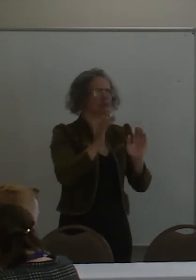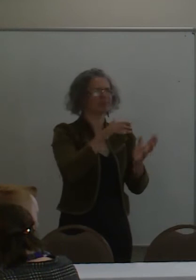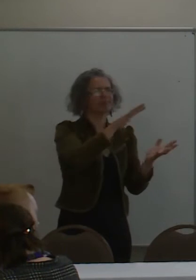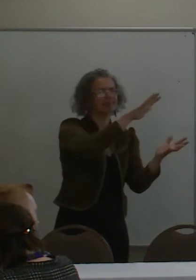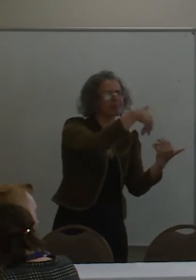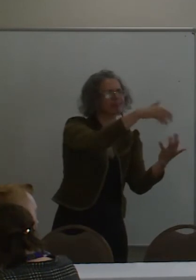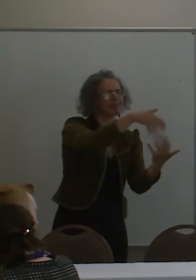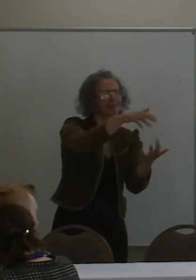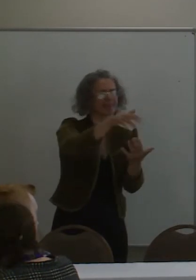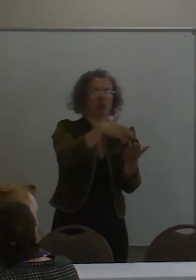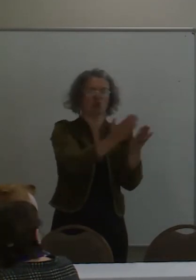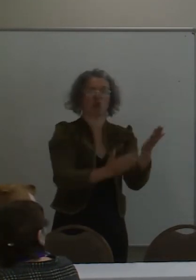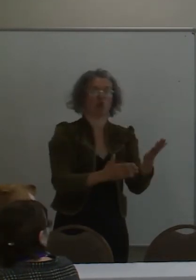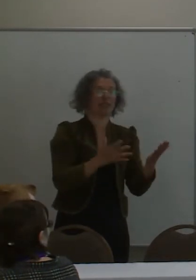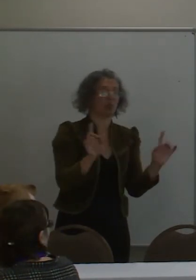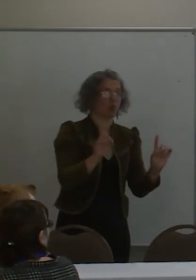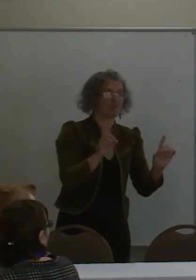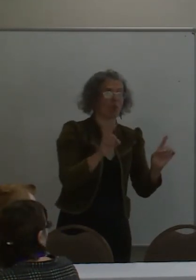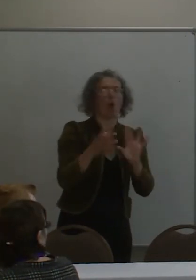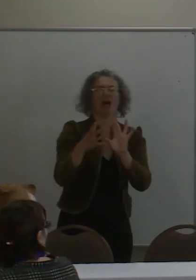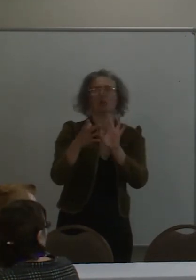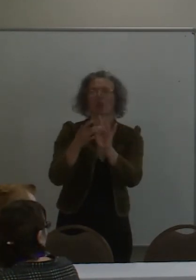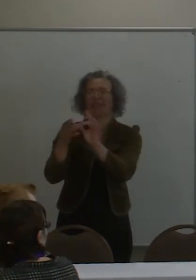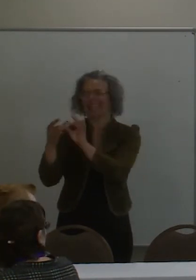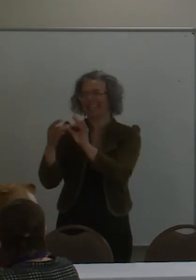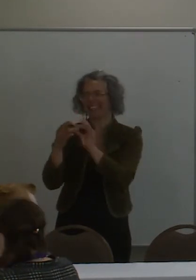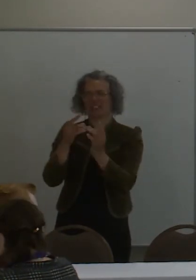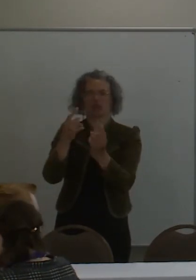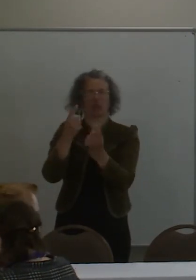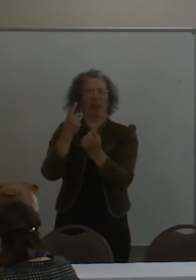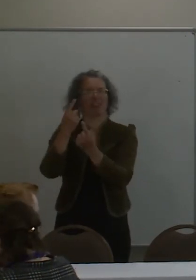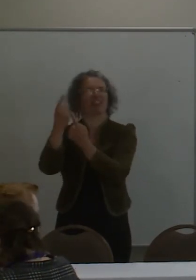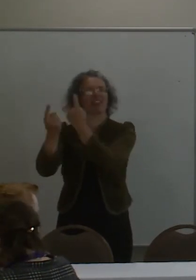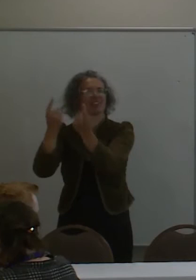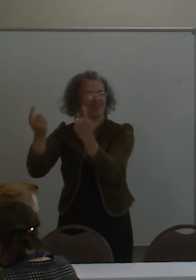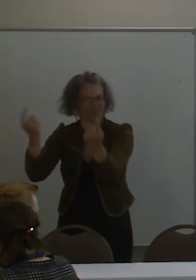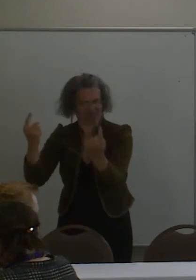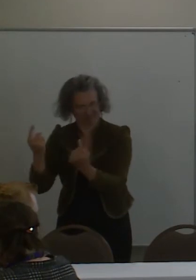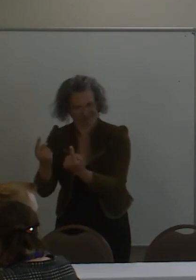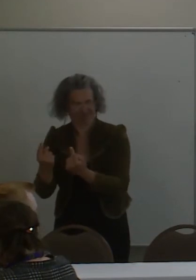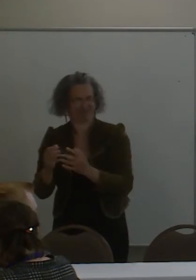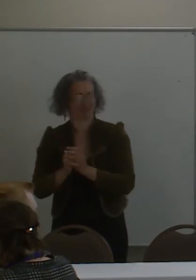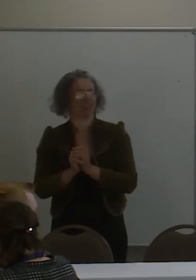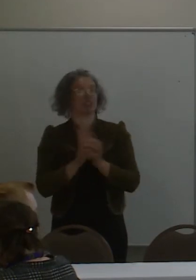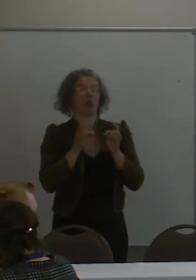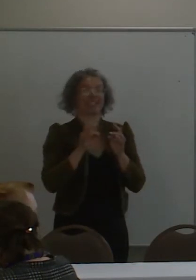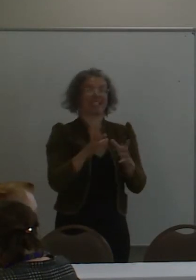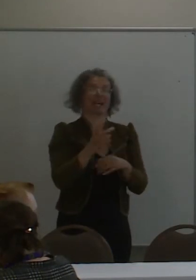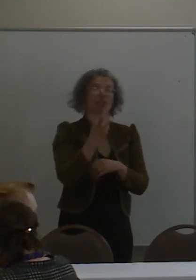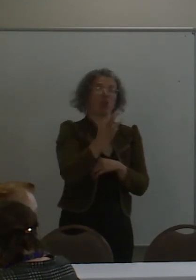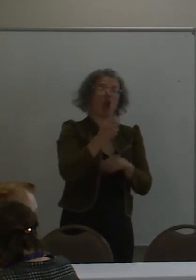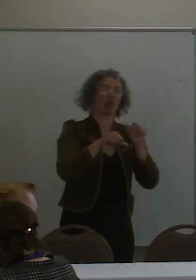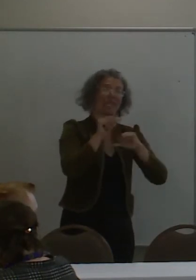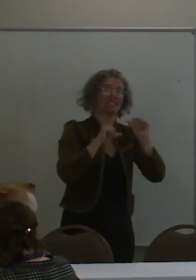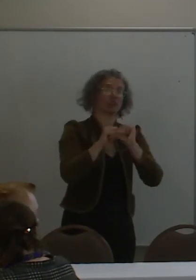connecting people of different backgrounds, different places in their lives. So we started up with a couple of oral history projects. The